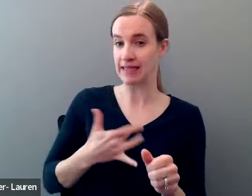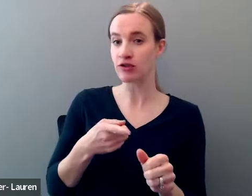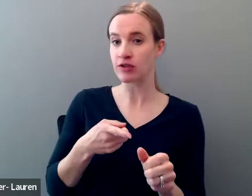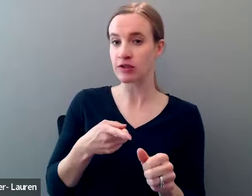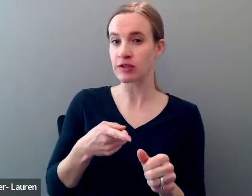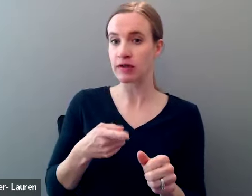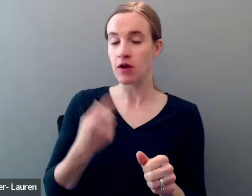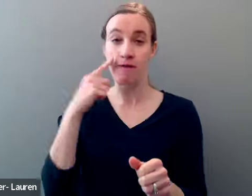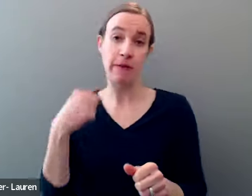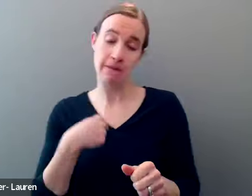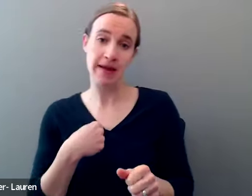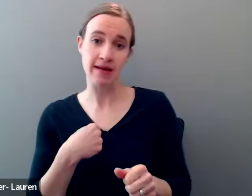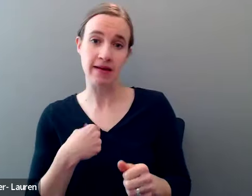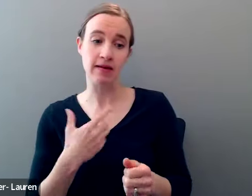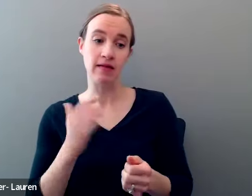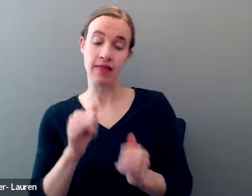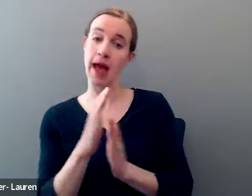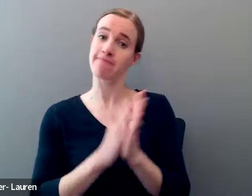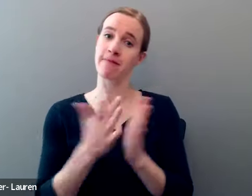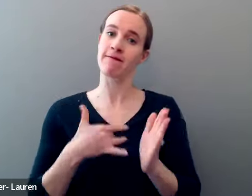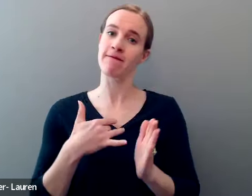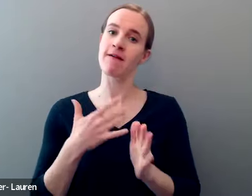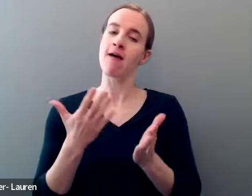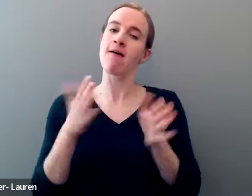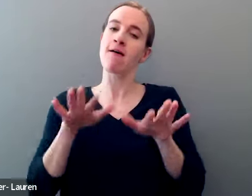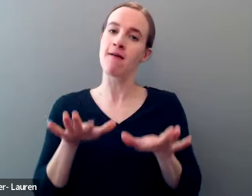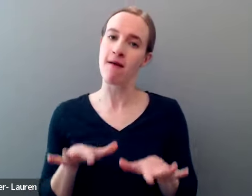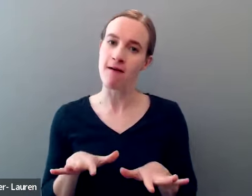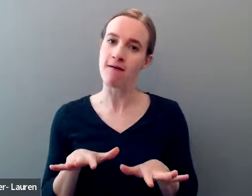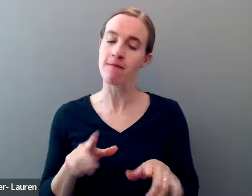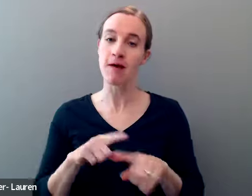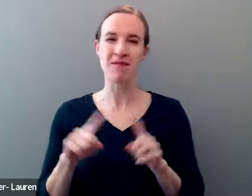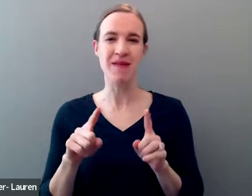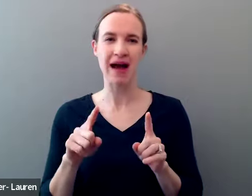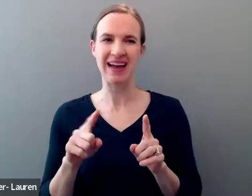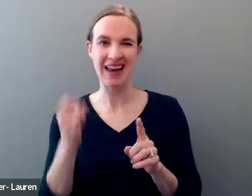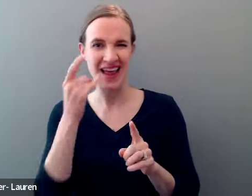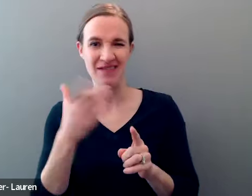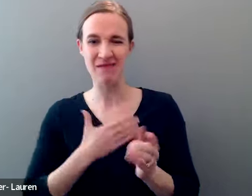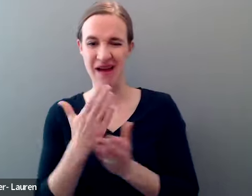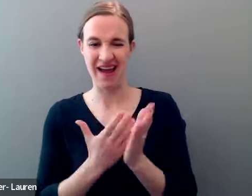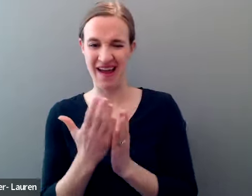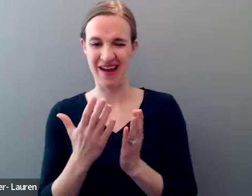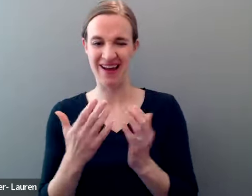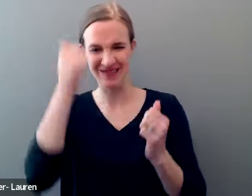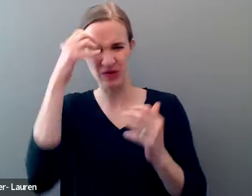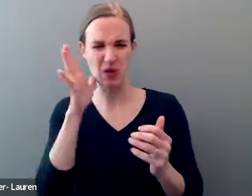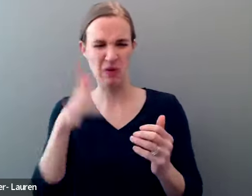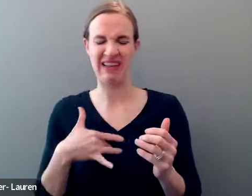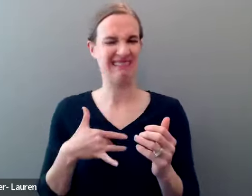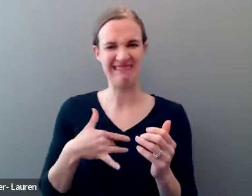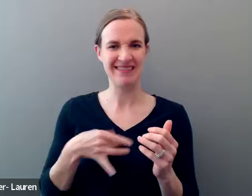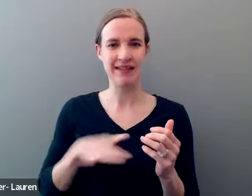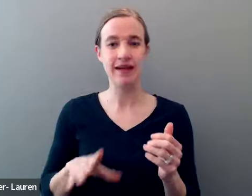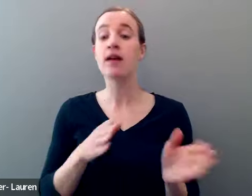not feel great if my hands were sweaty. Yeah. Or dry. I would imagine might be, yeah, noticing there's times it's more pleasant